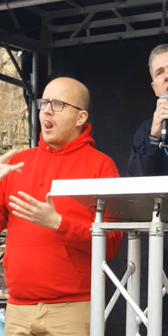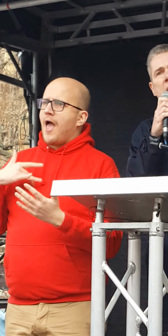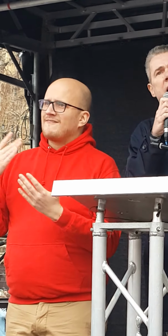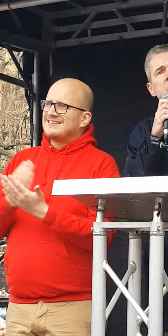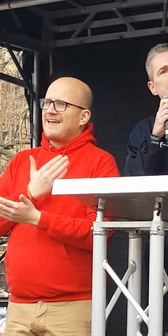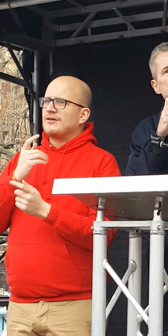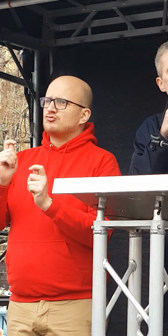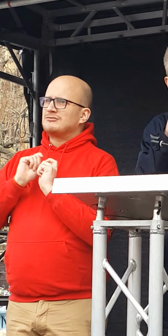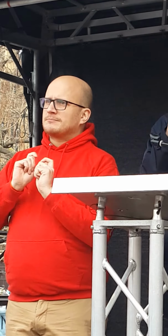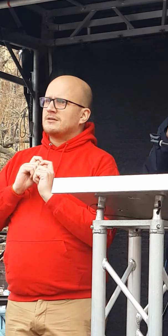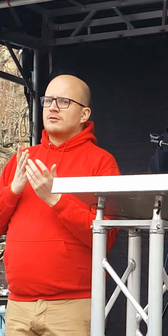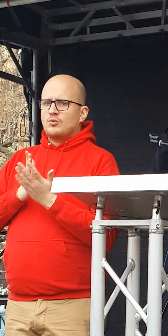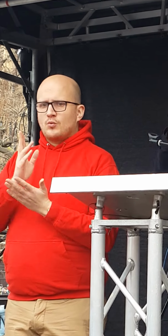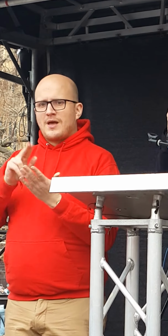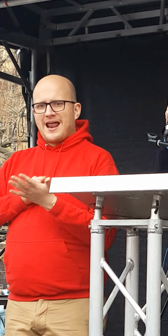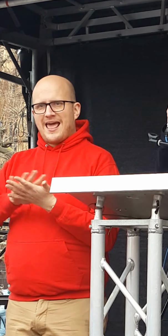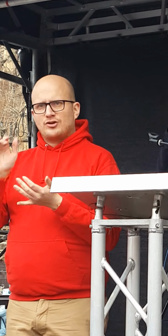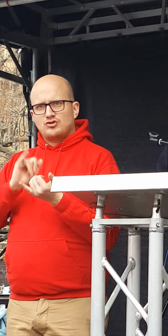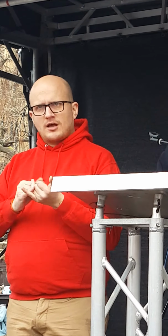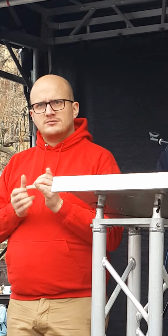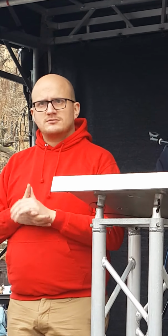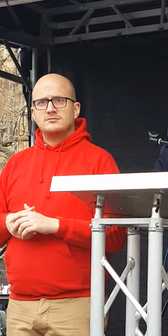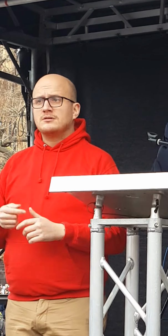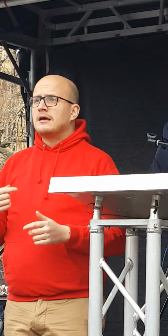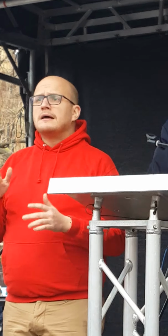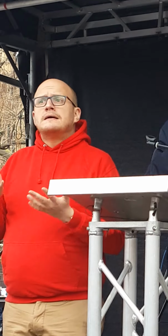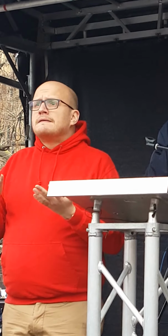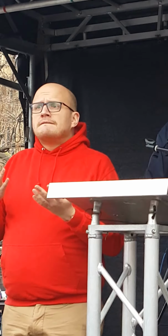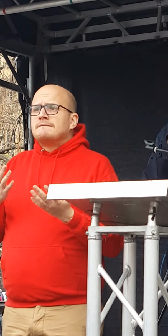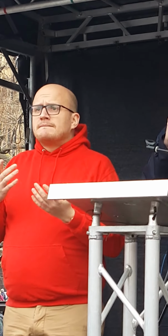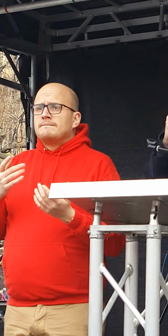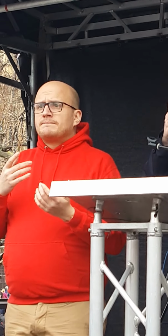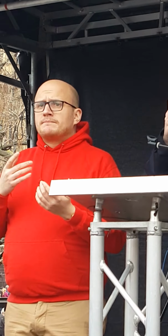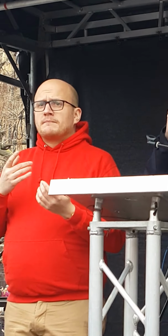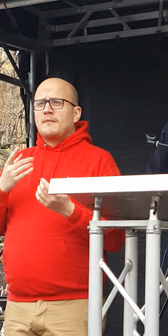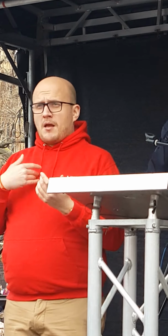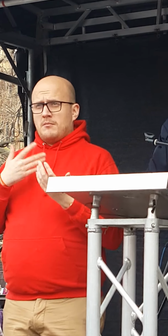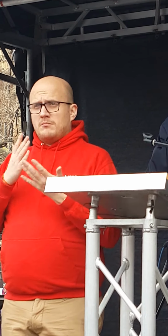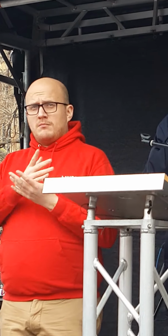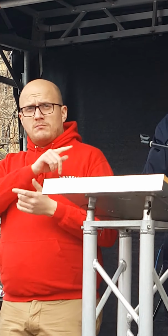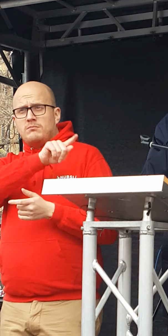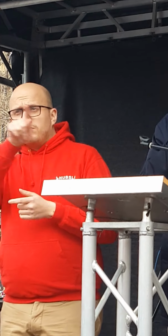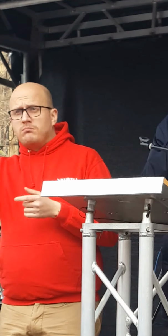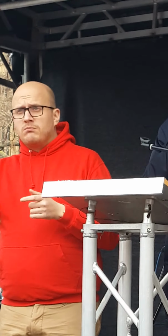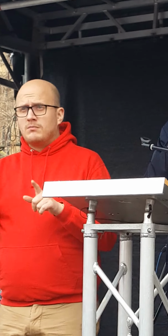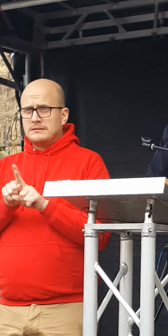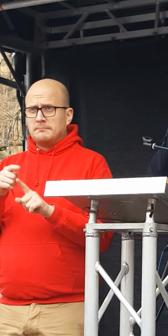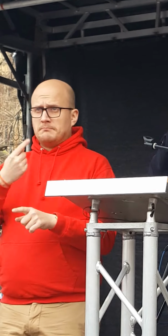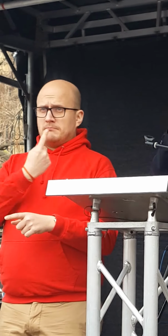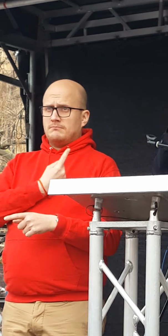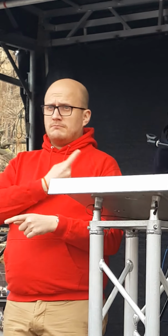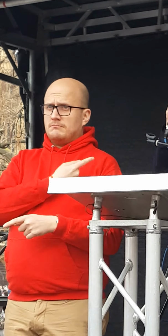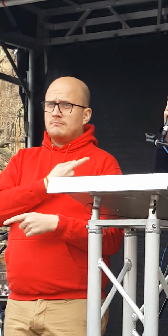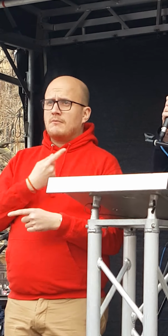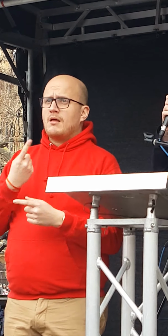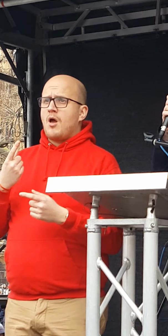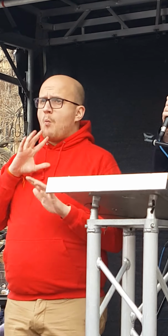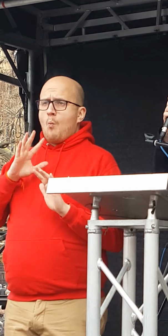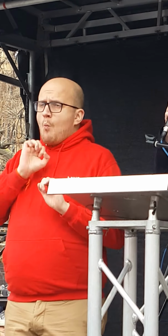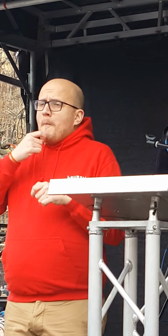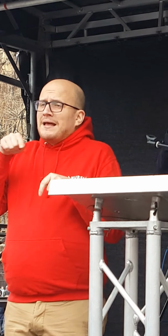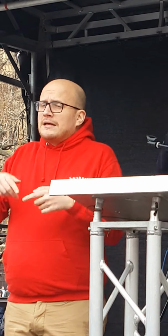the NHS. And I wouldn't be here today, and neither would many, many others, if it wasn't for the